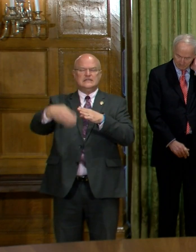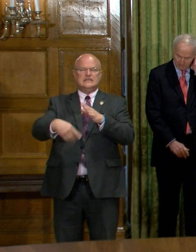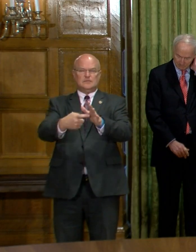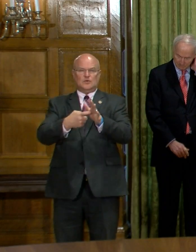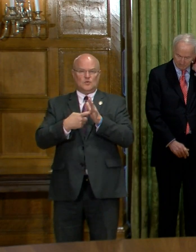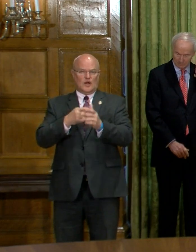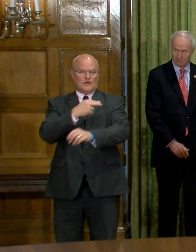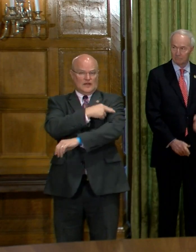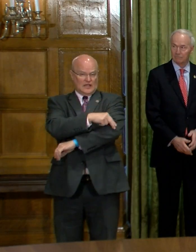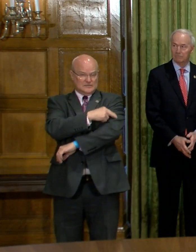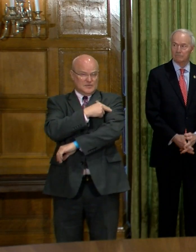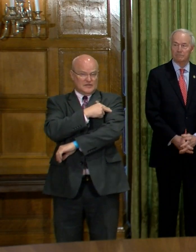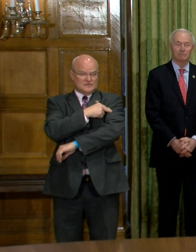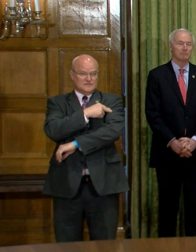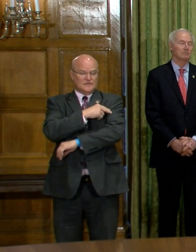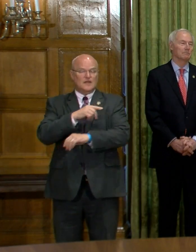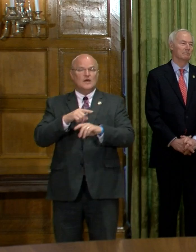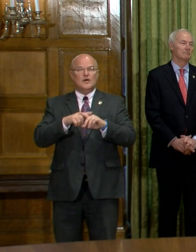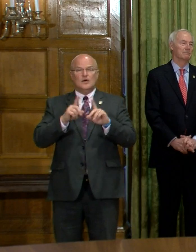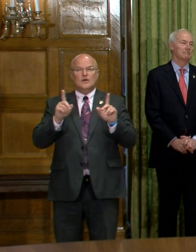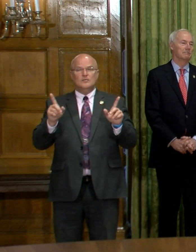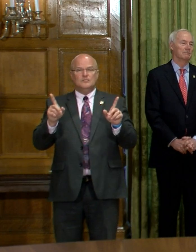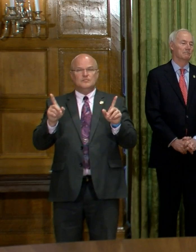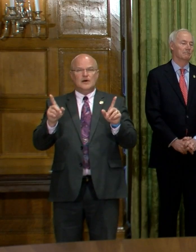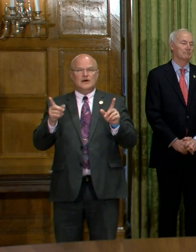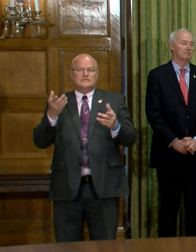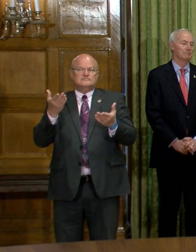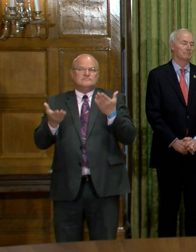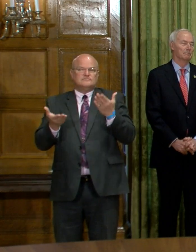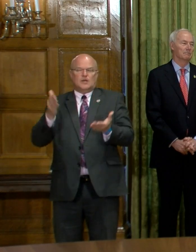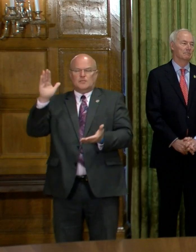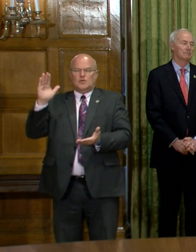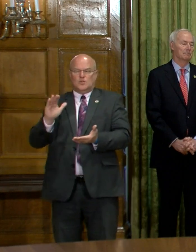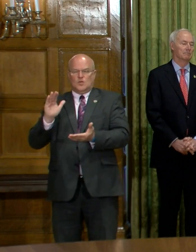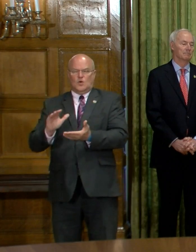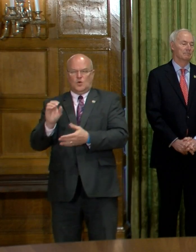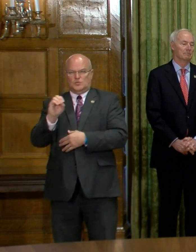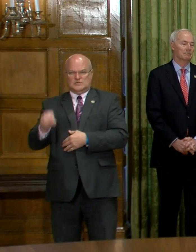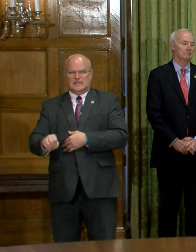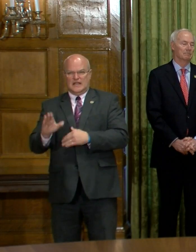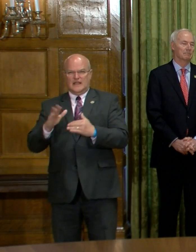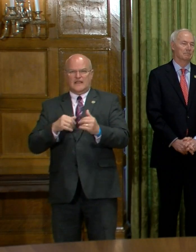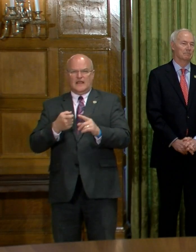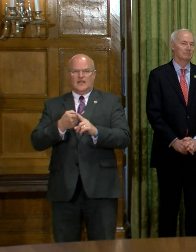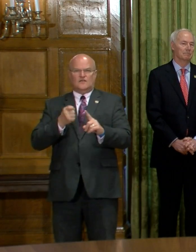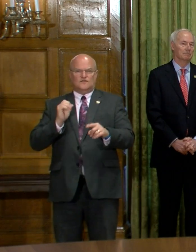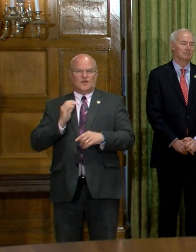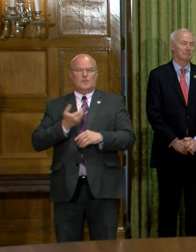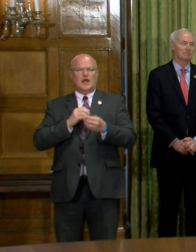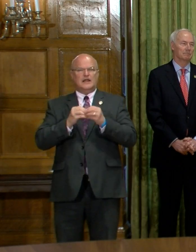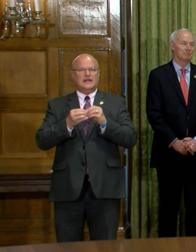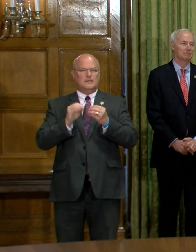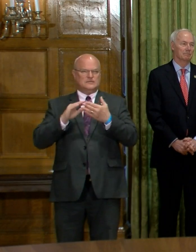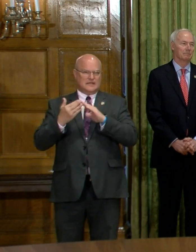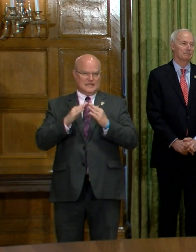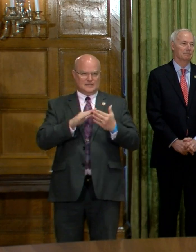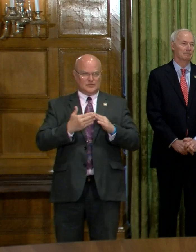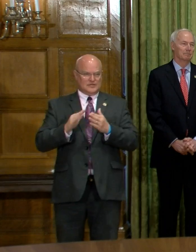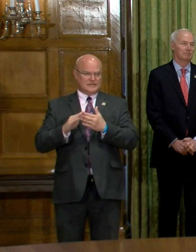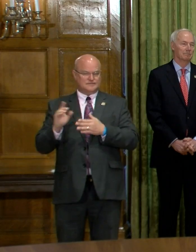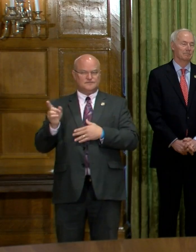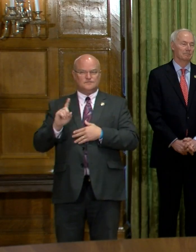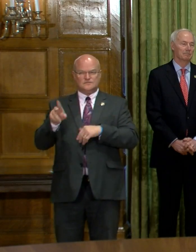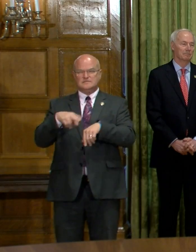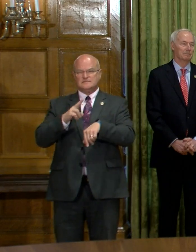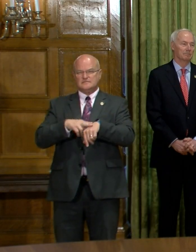requiring hospitalization, but it probably will be a much lower percentage than from our numbers in the community,